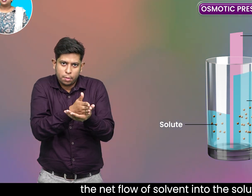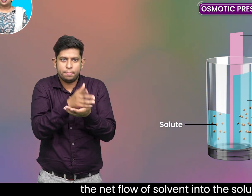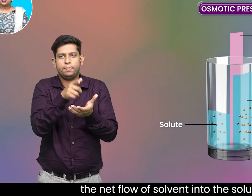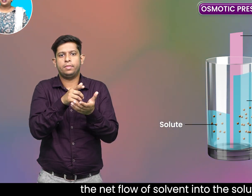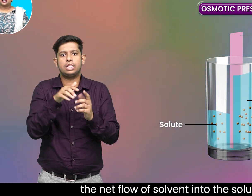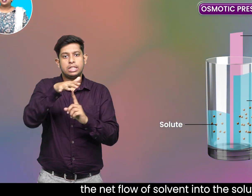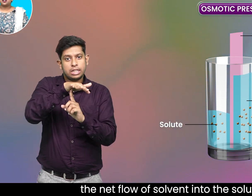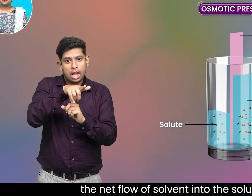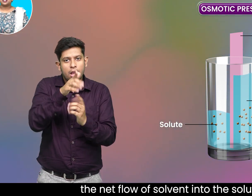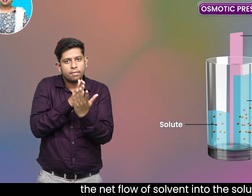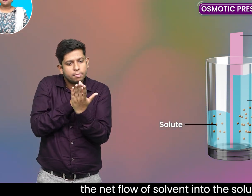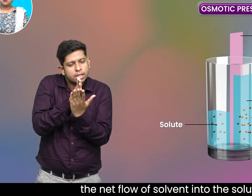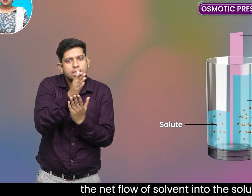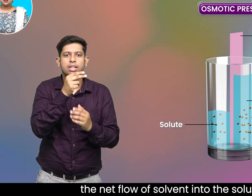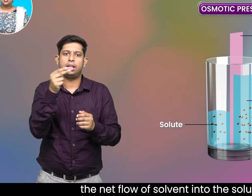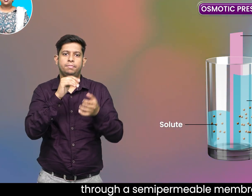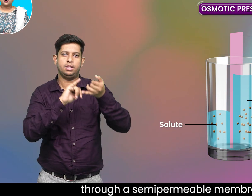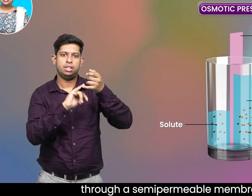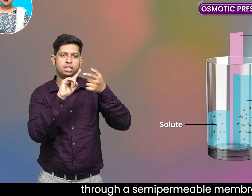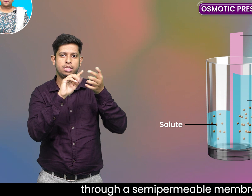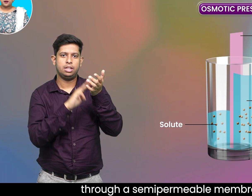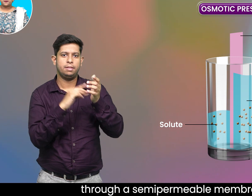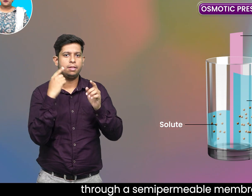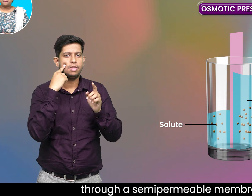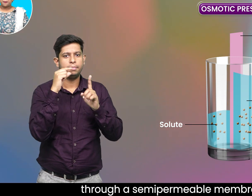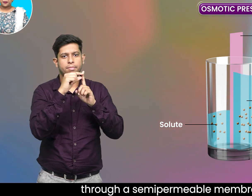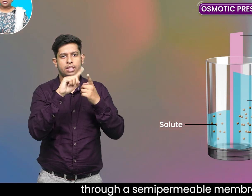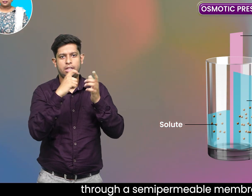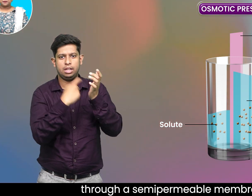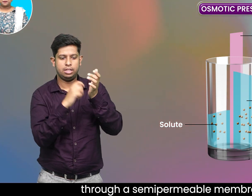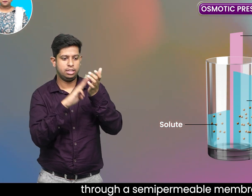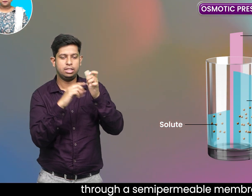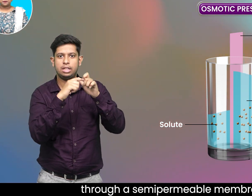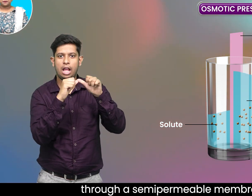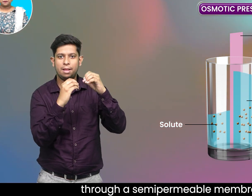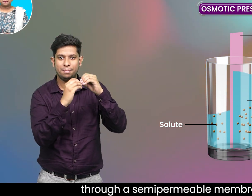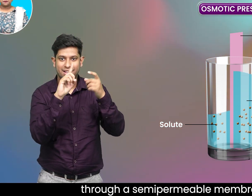solvent into the solution through a semi-permeable membrane.